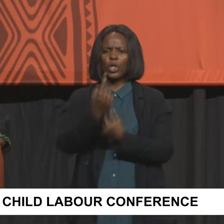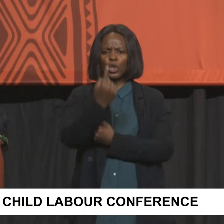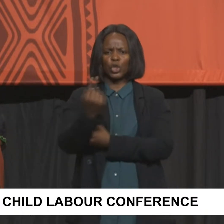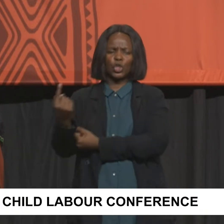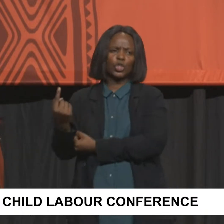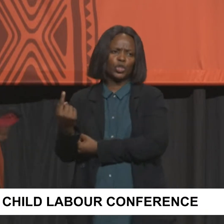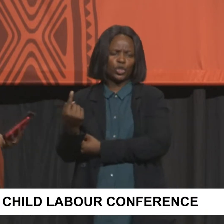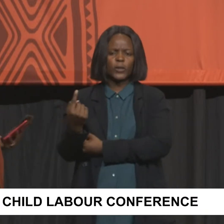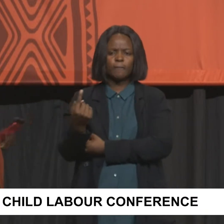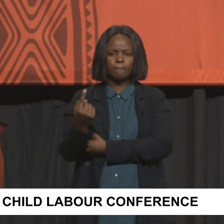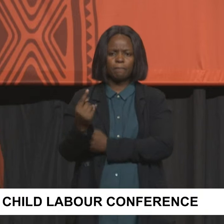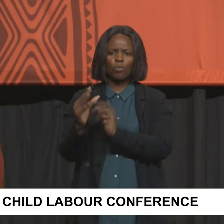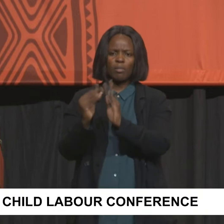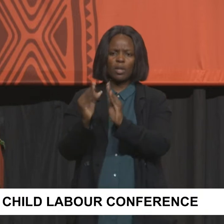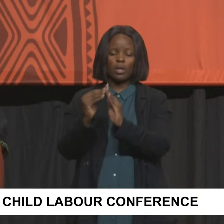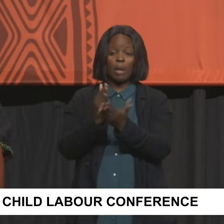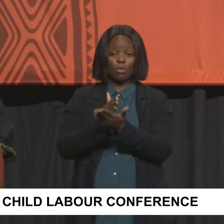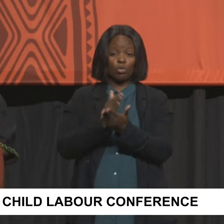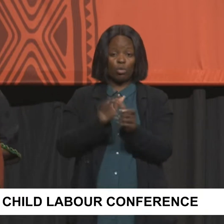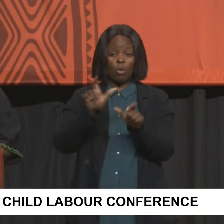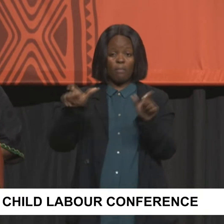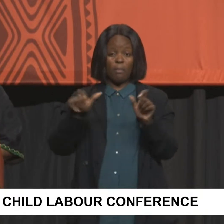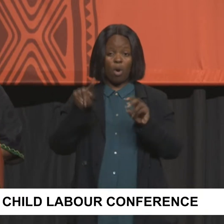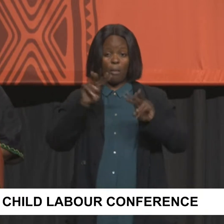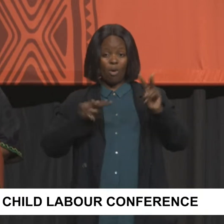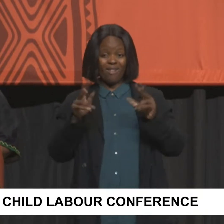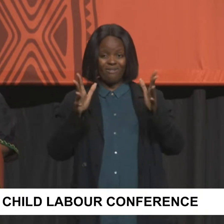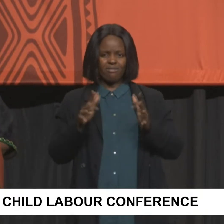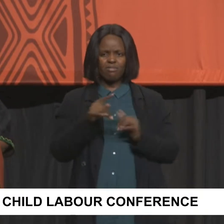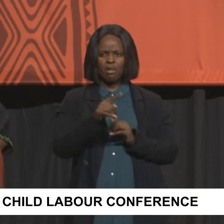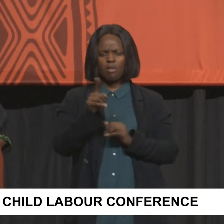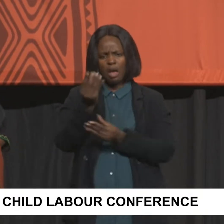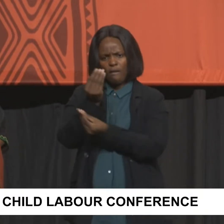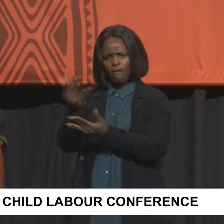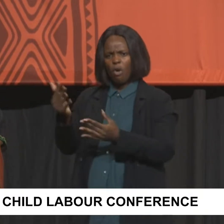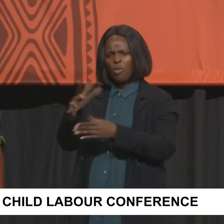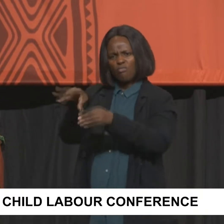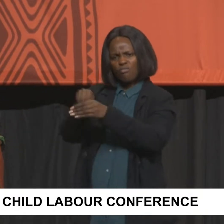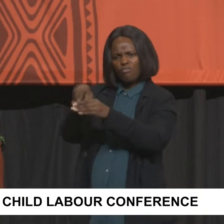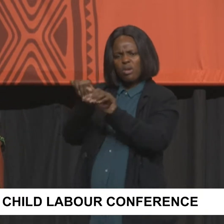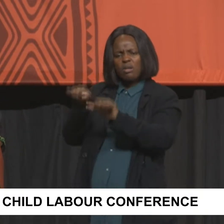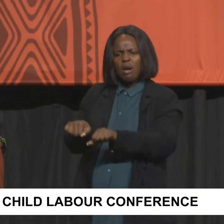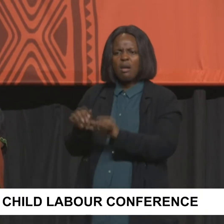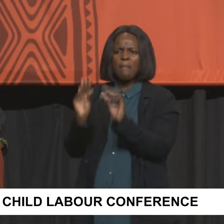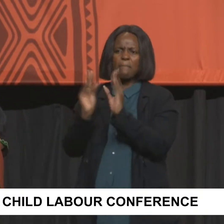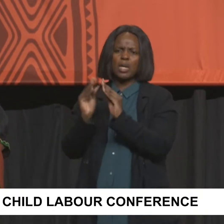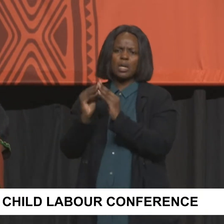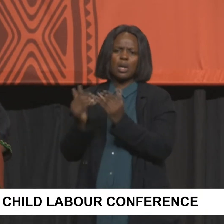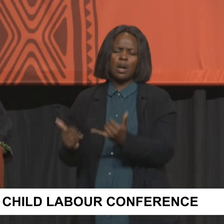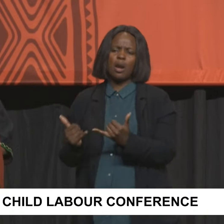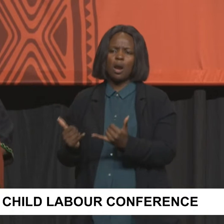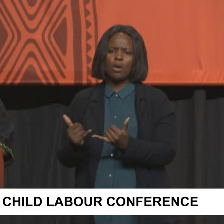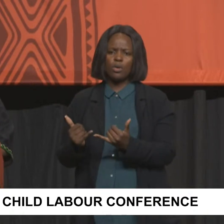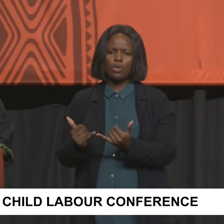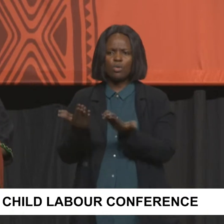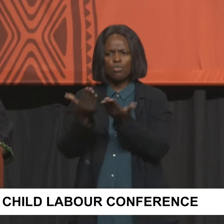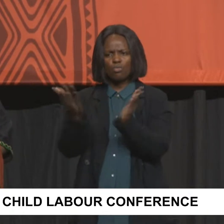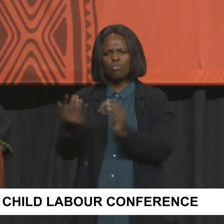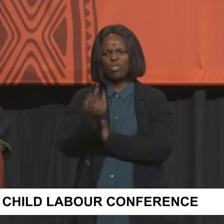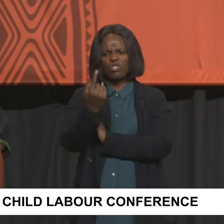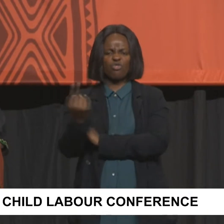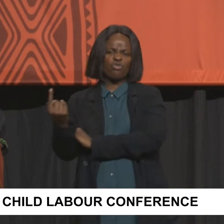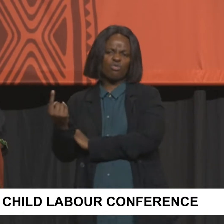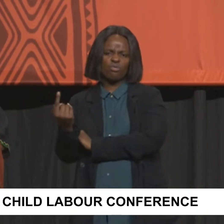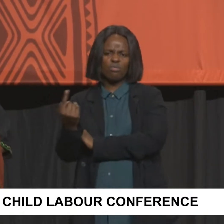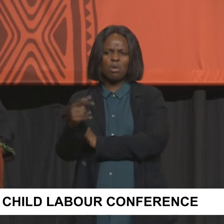I'm sure the moderators will be able to tell you how you can participate in this session as yourselves,